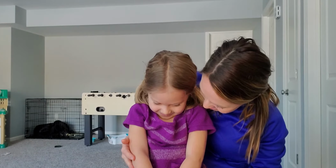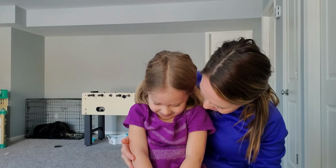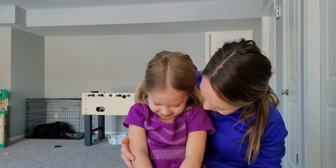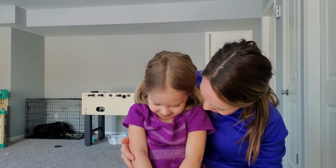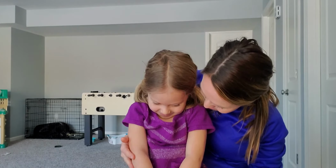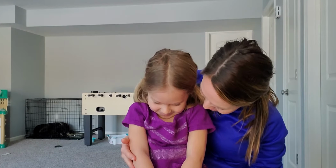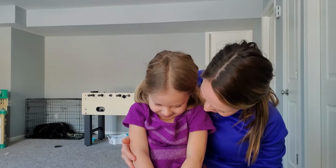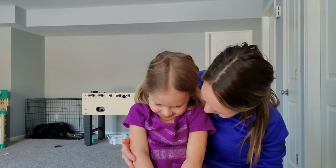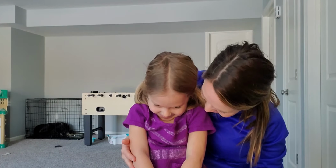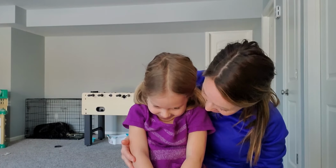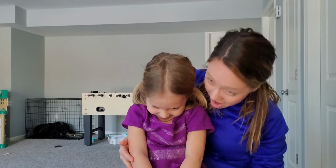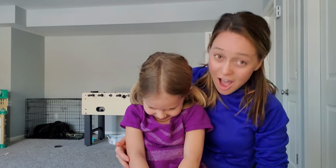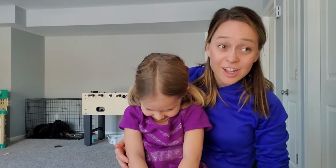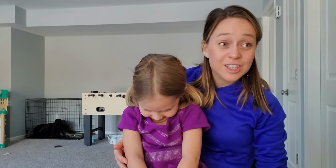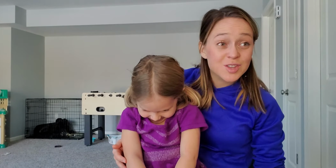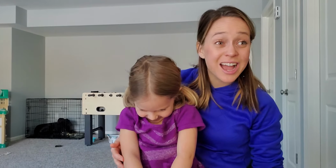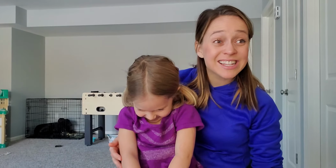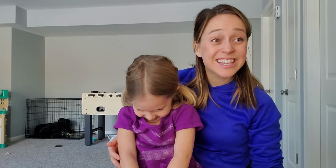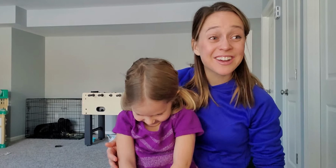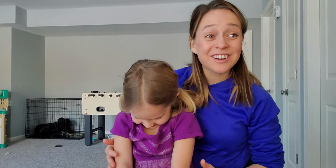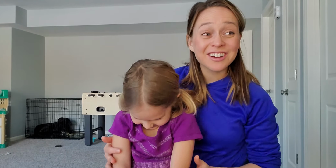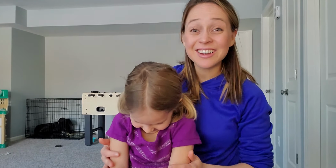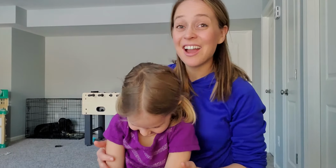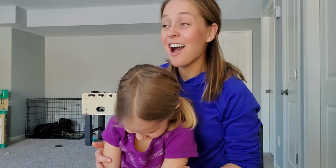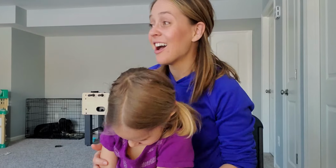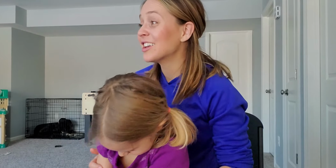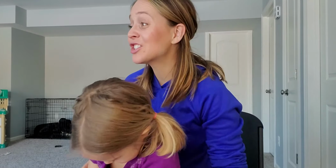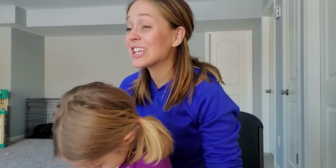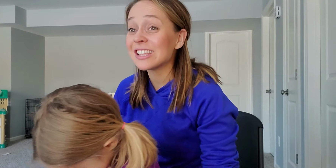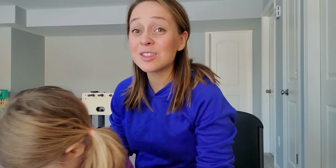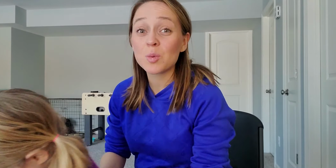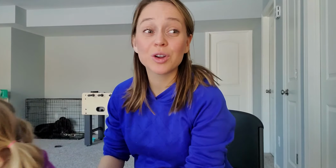1, 2, 3. Say please. Did job. You guys hear her? She said the word